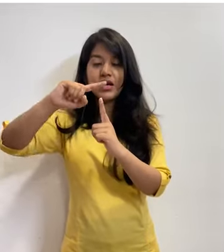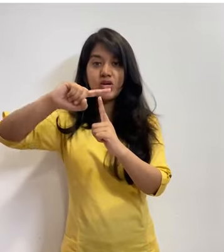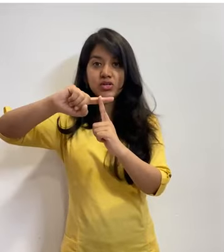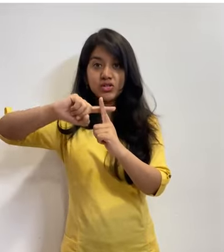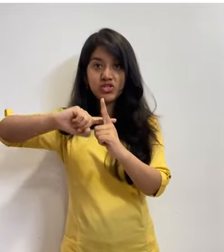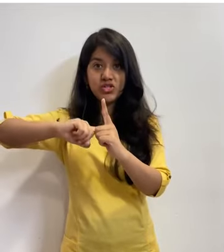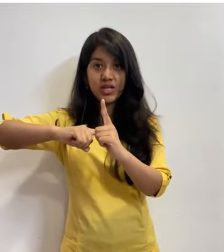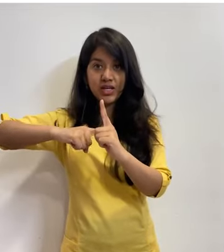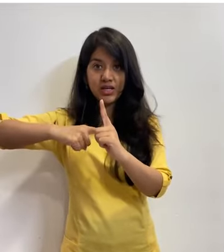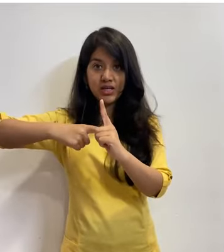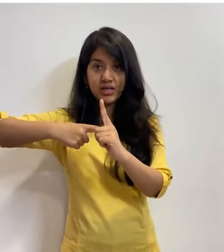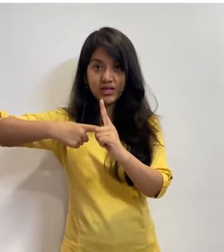J.